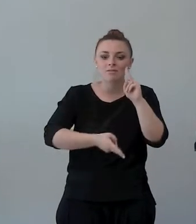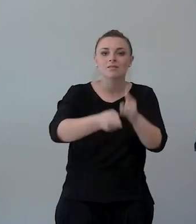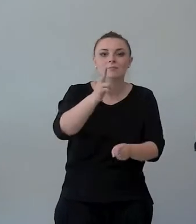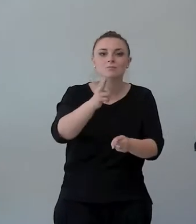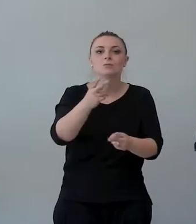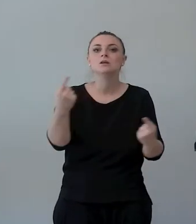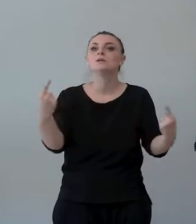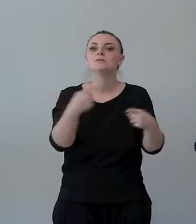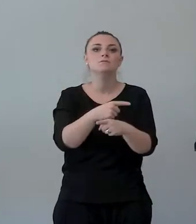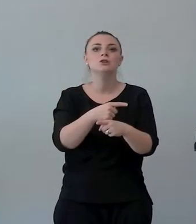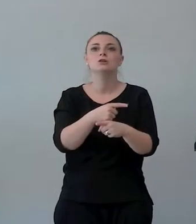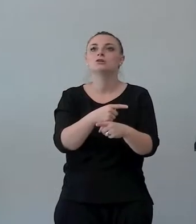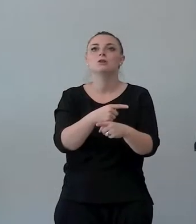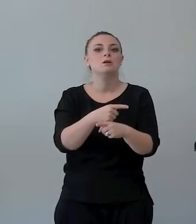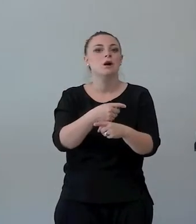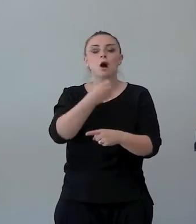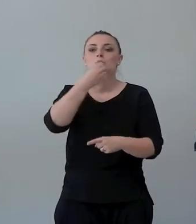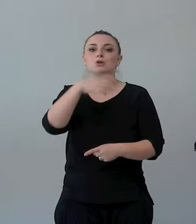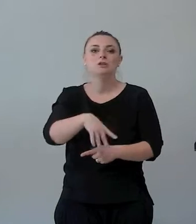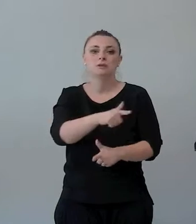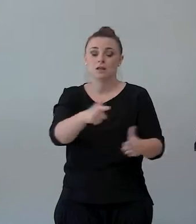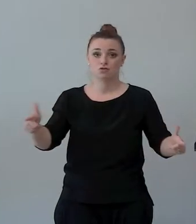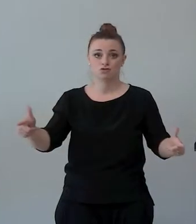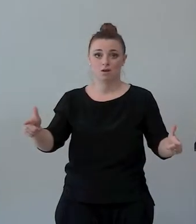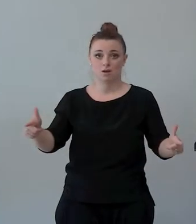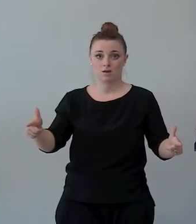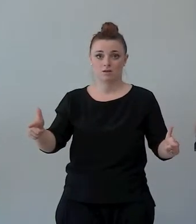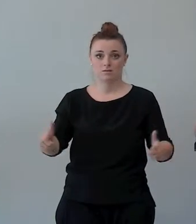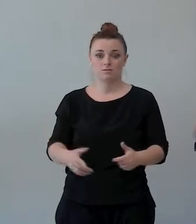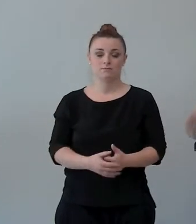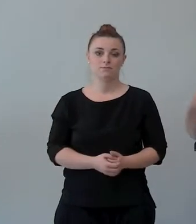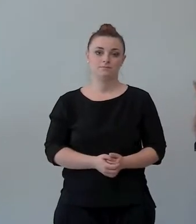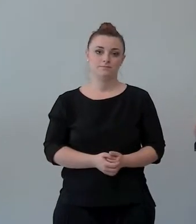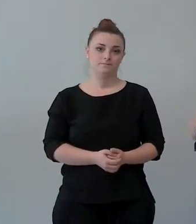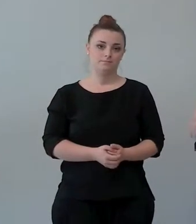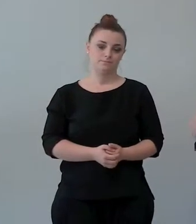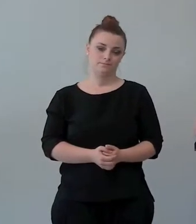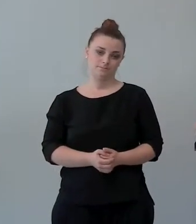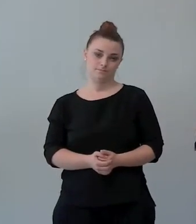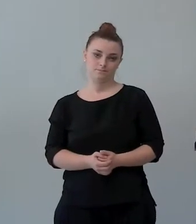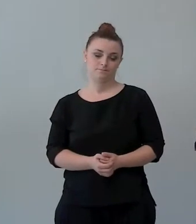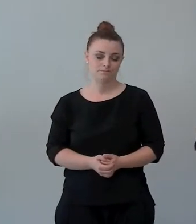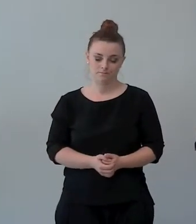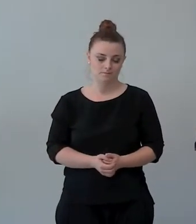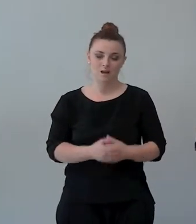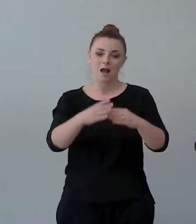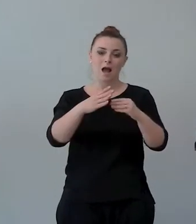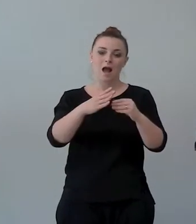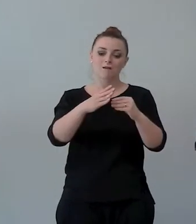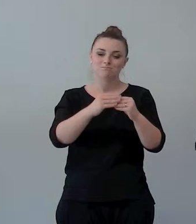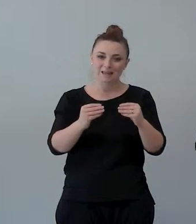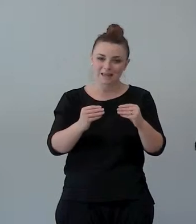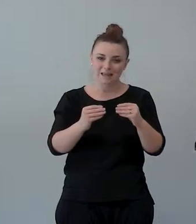want to do more, but you find yourself that you can't. Non puoi fare di più. That